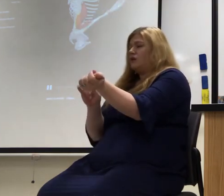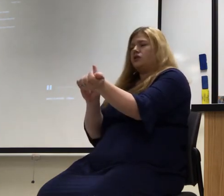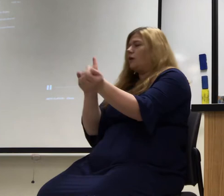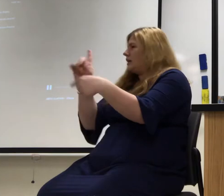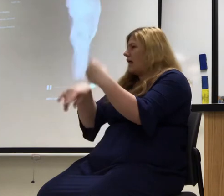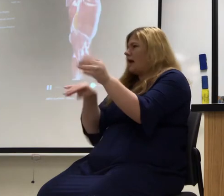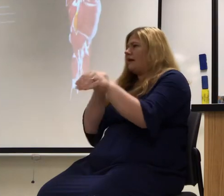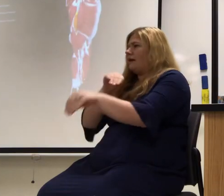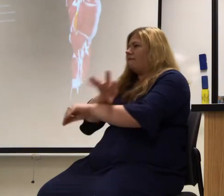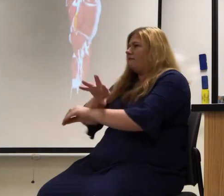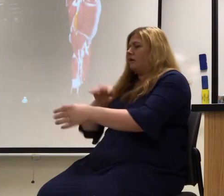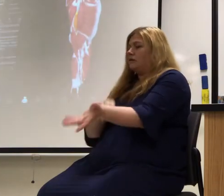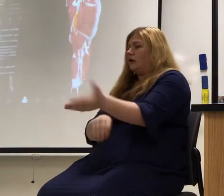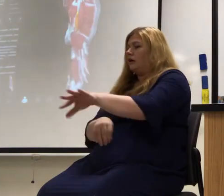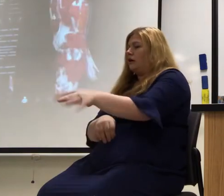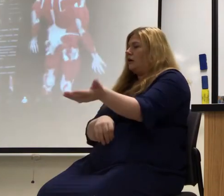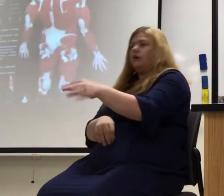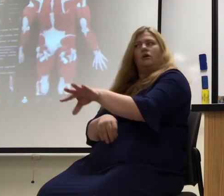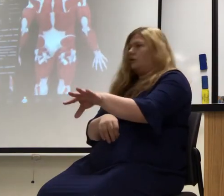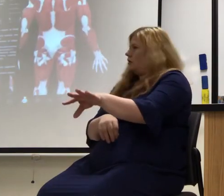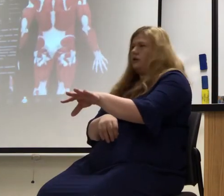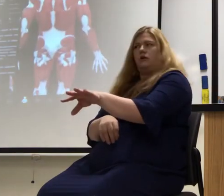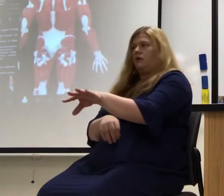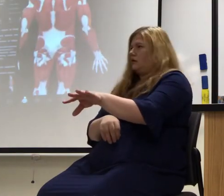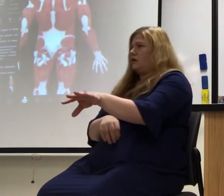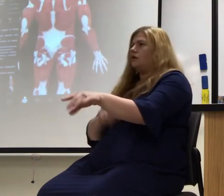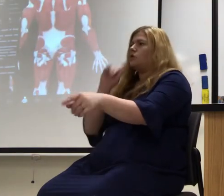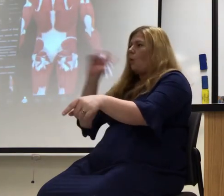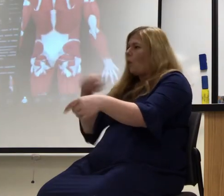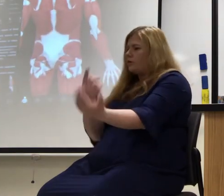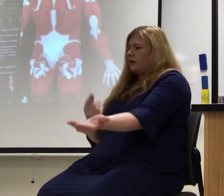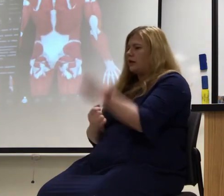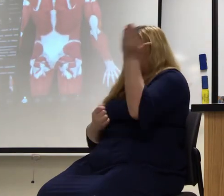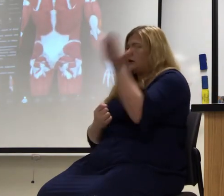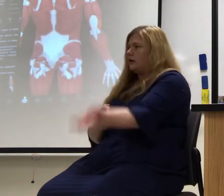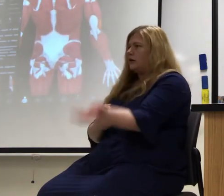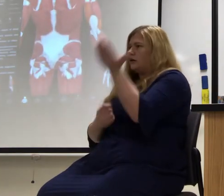last one was the triceps brachii, so I'll turn it around to the back.